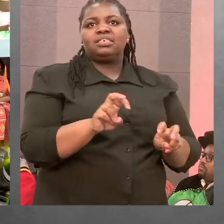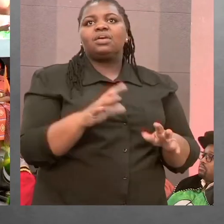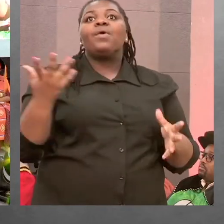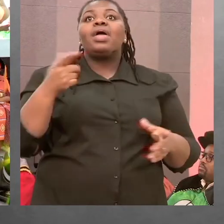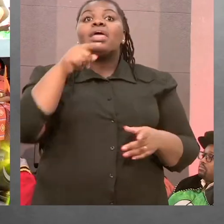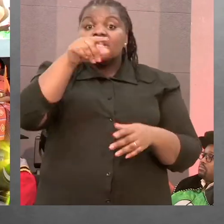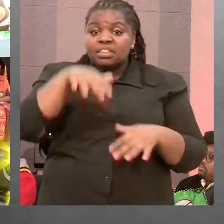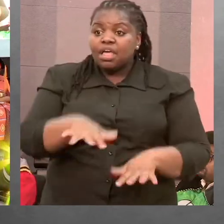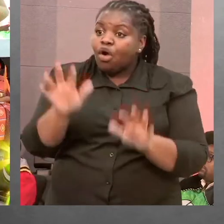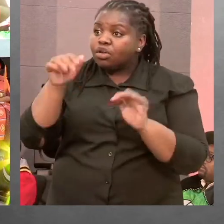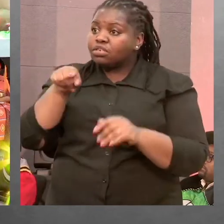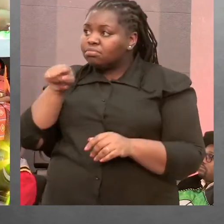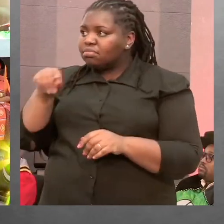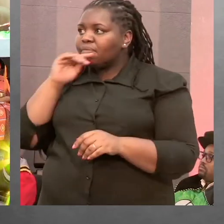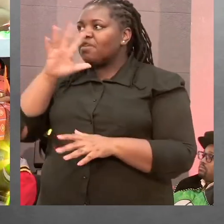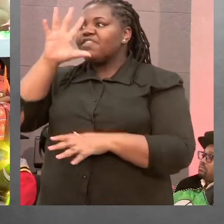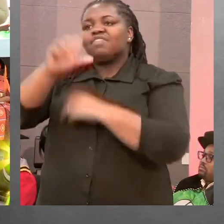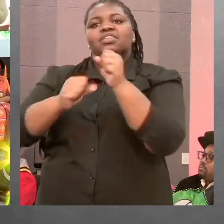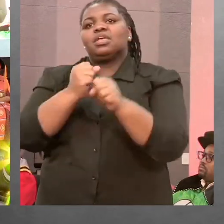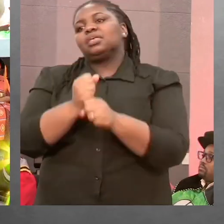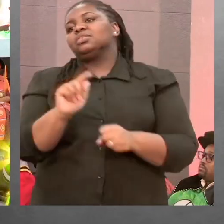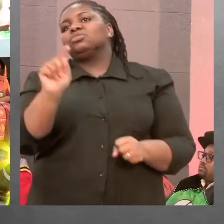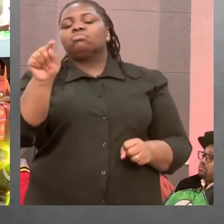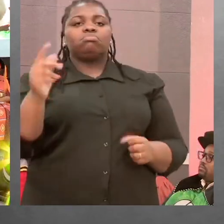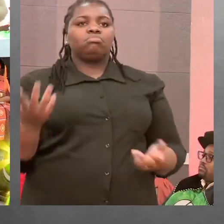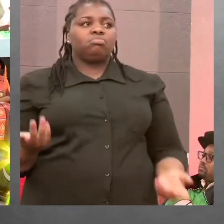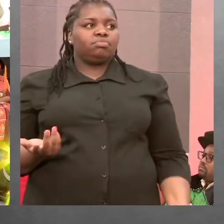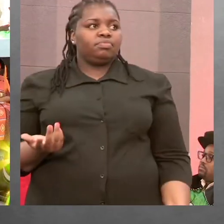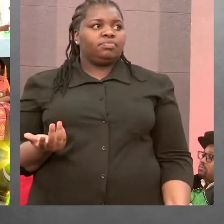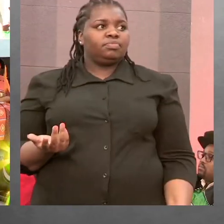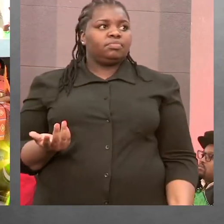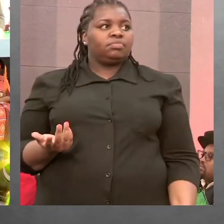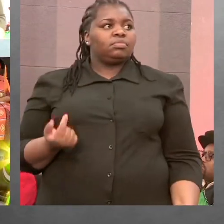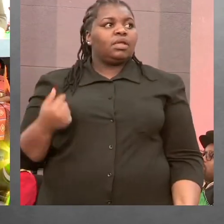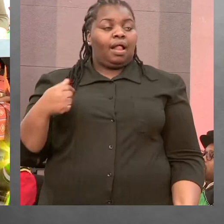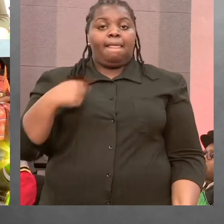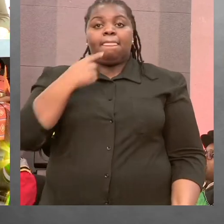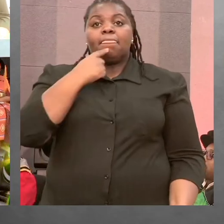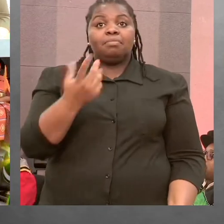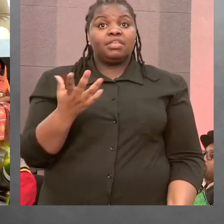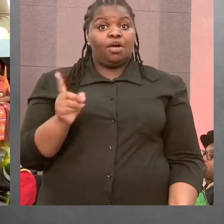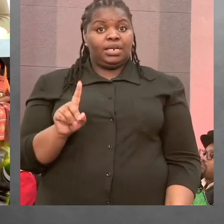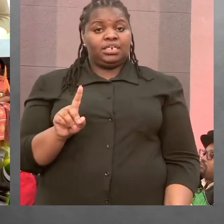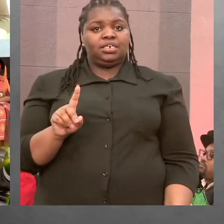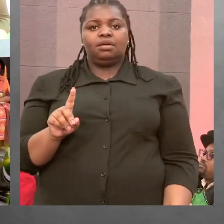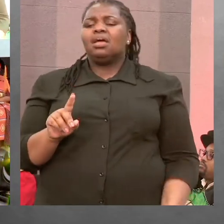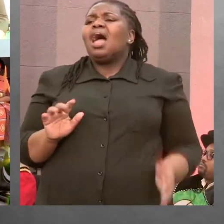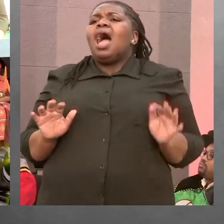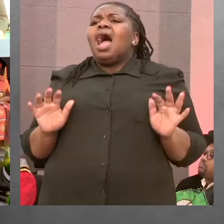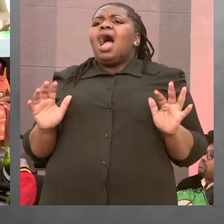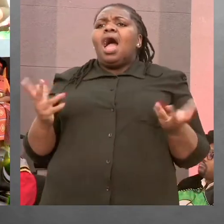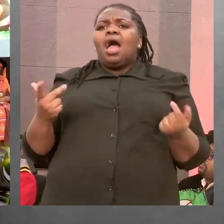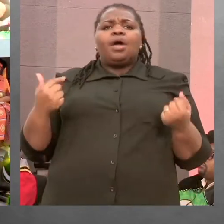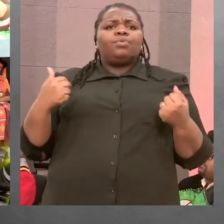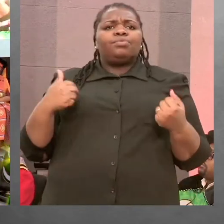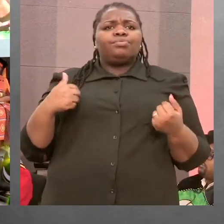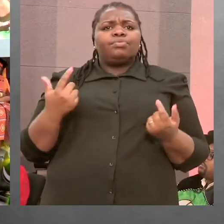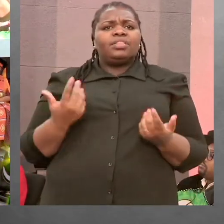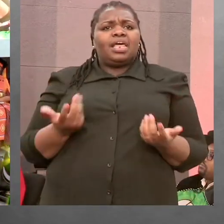the ocean's economy for the next 50 years to come. And I'm therefore saying, how do we